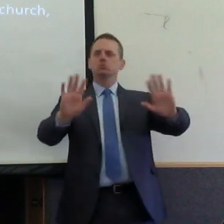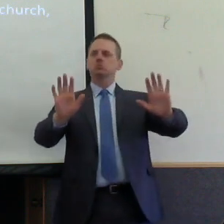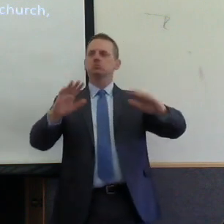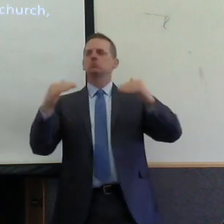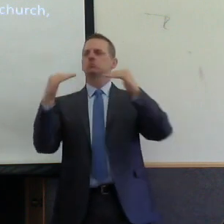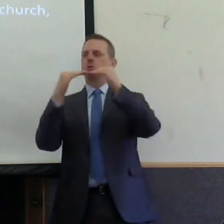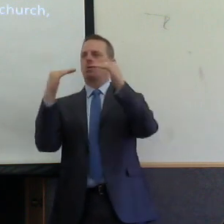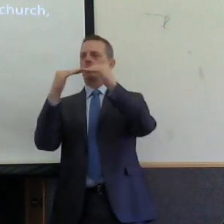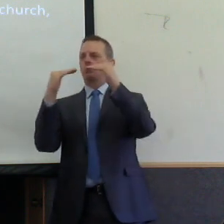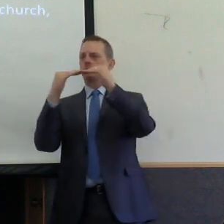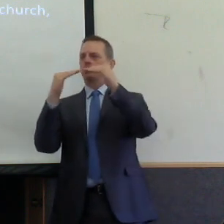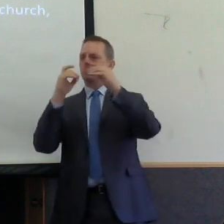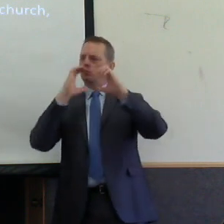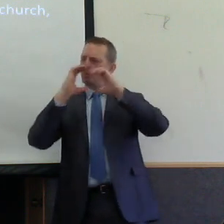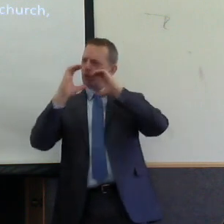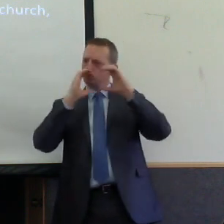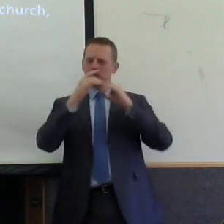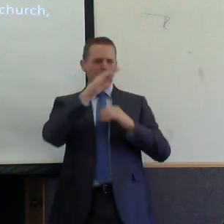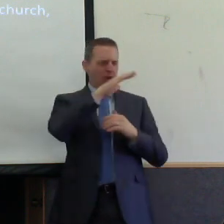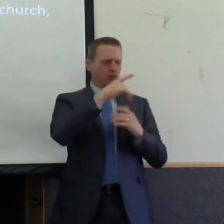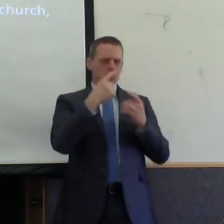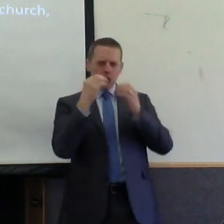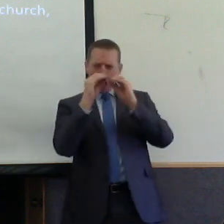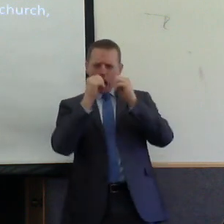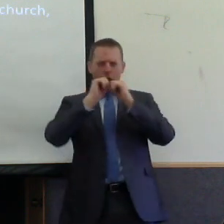not her, not the woman, not the husband, any of that